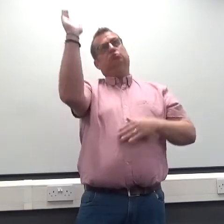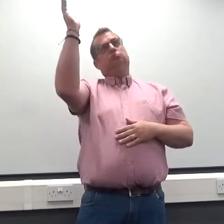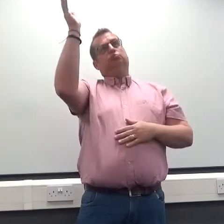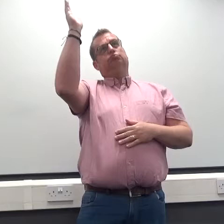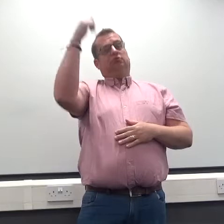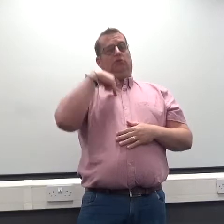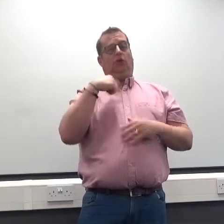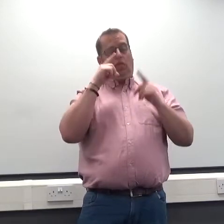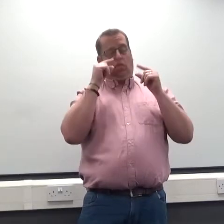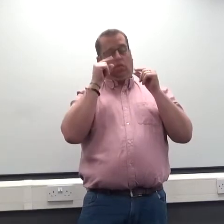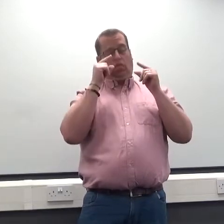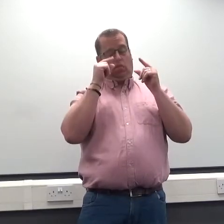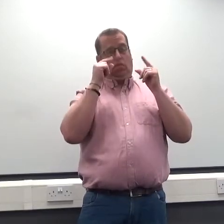it was really difficult.